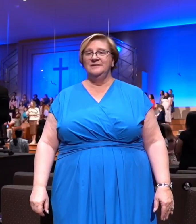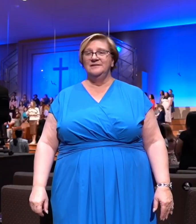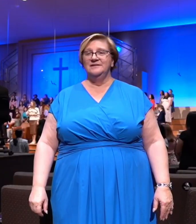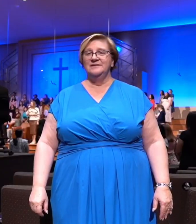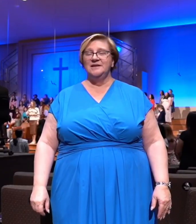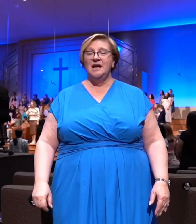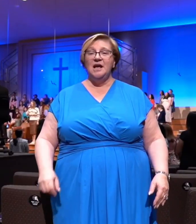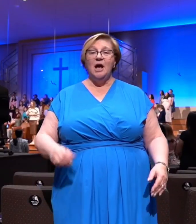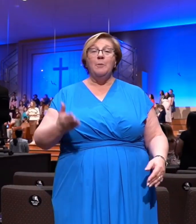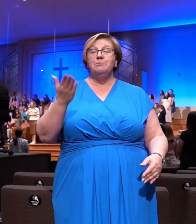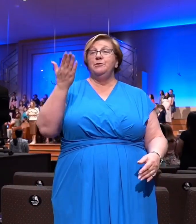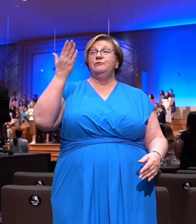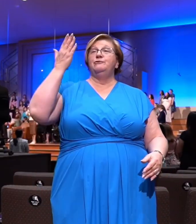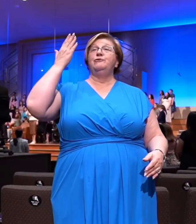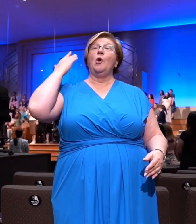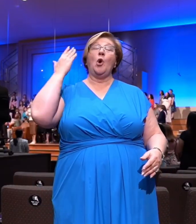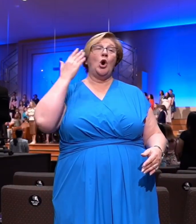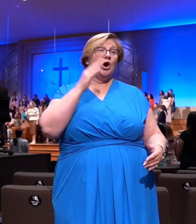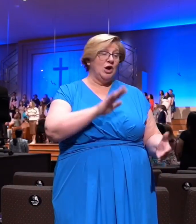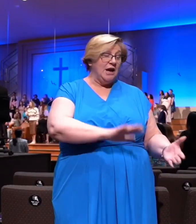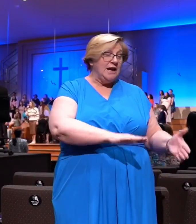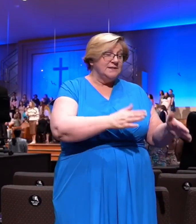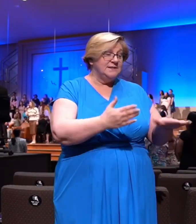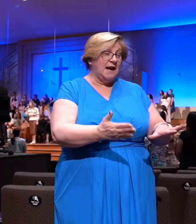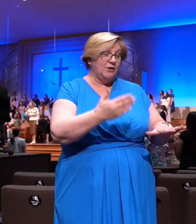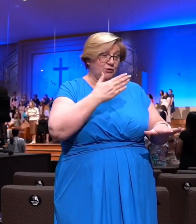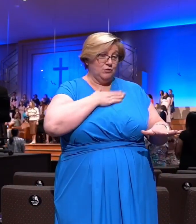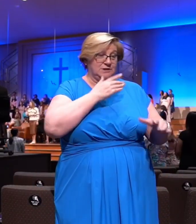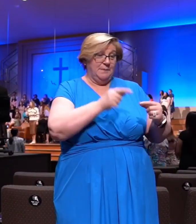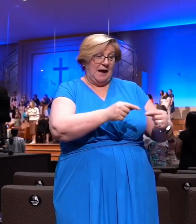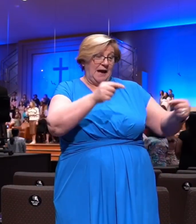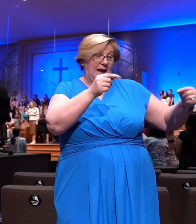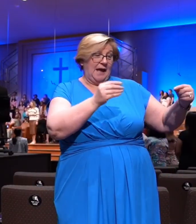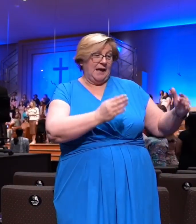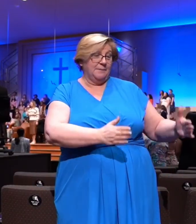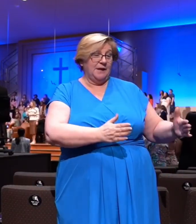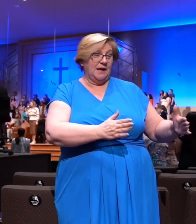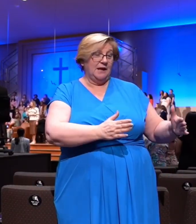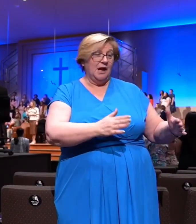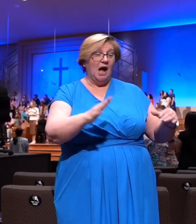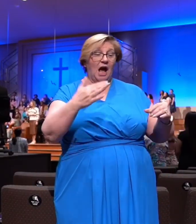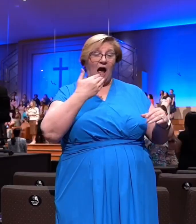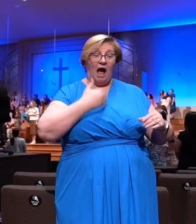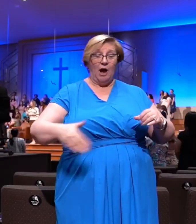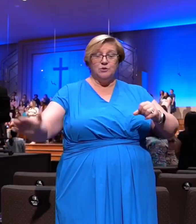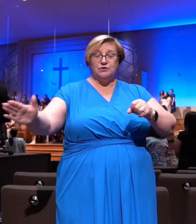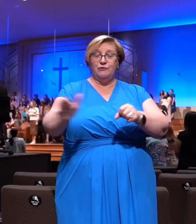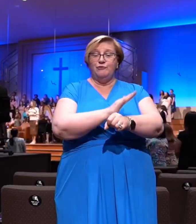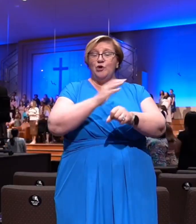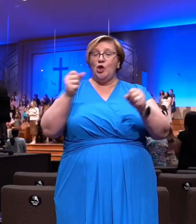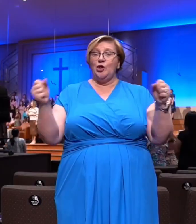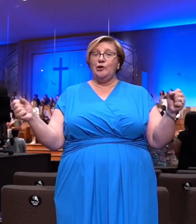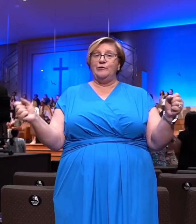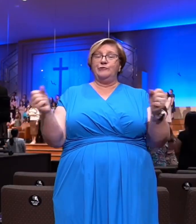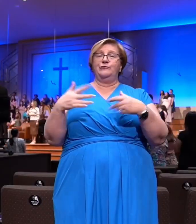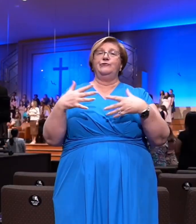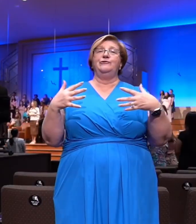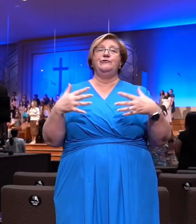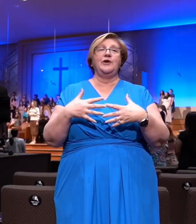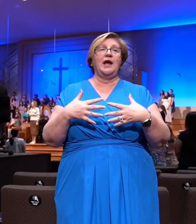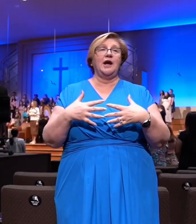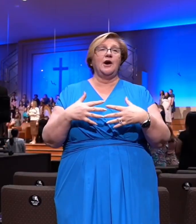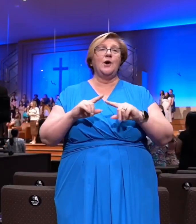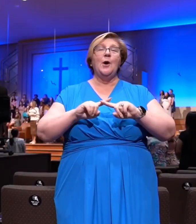Death was once my great opponent. Fear once had a hold